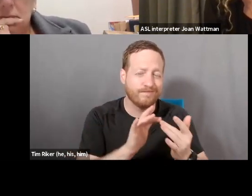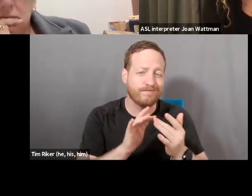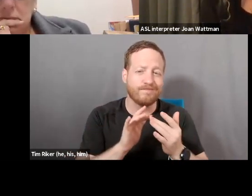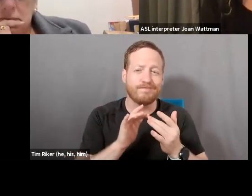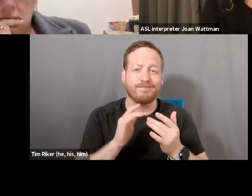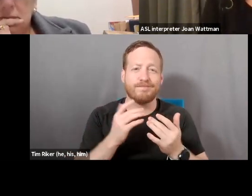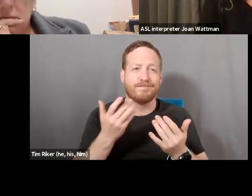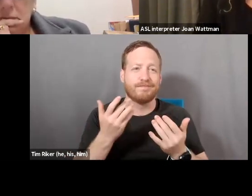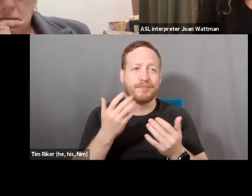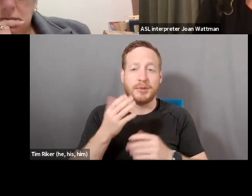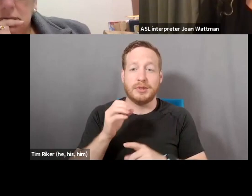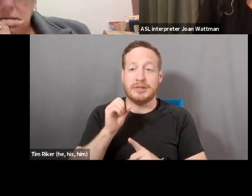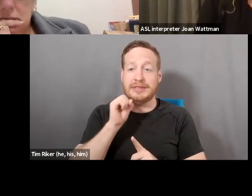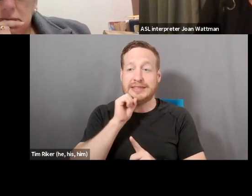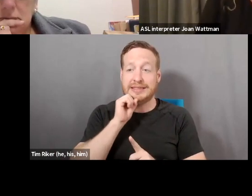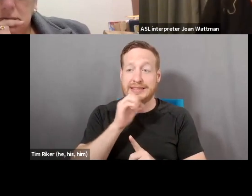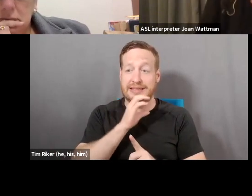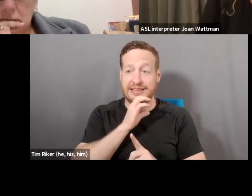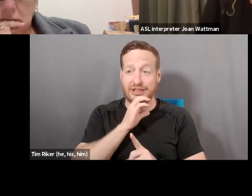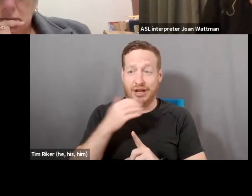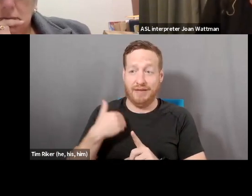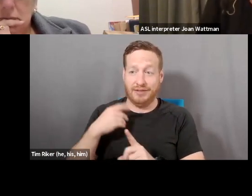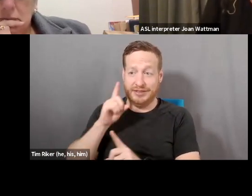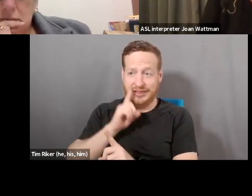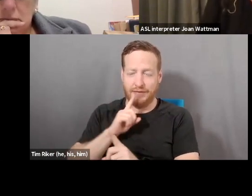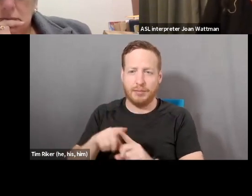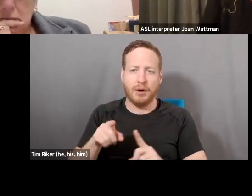I mean, maybe really going out and doing some outreach.